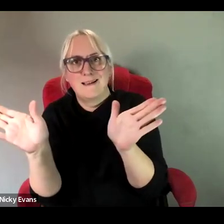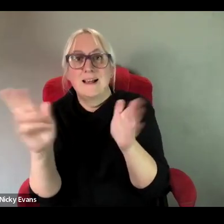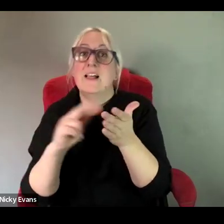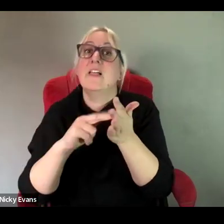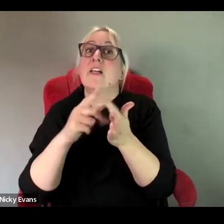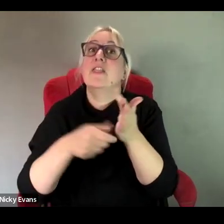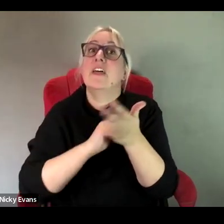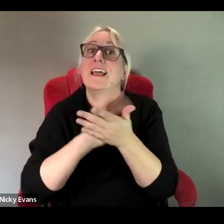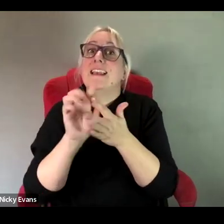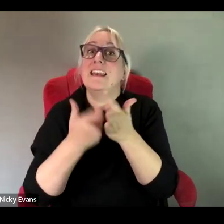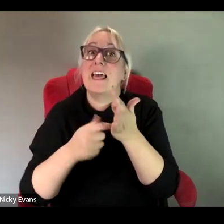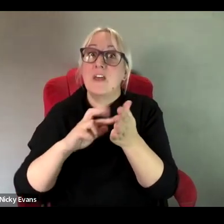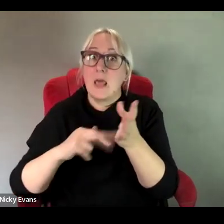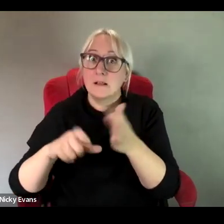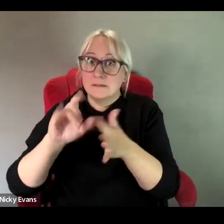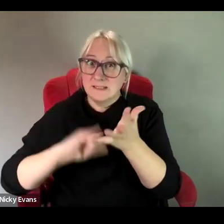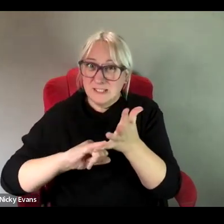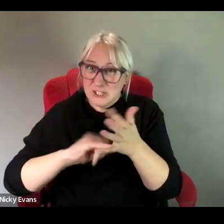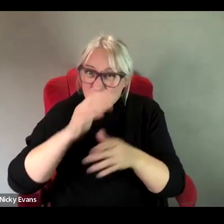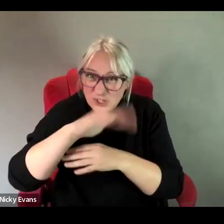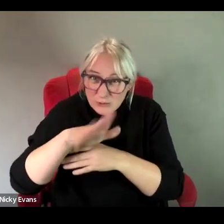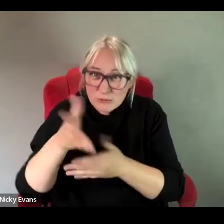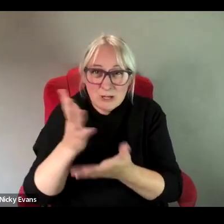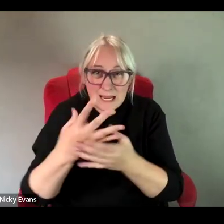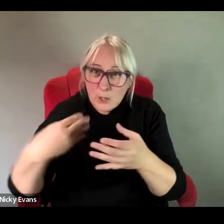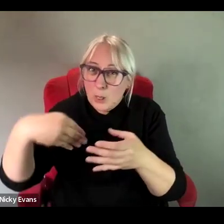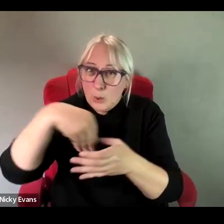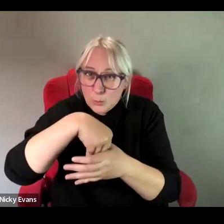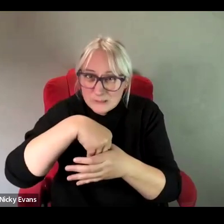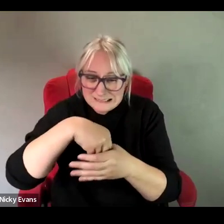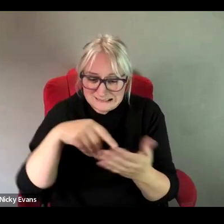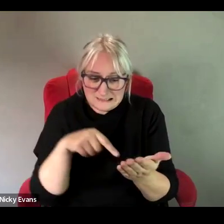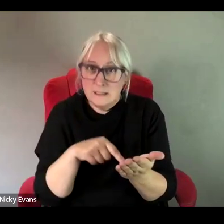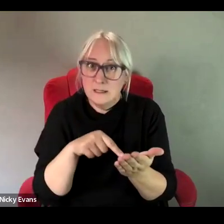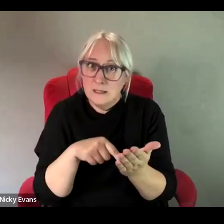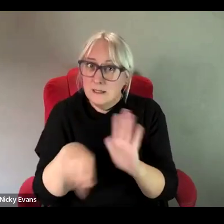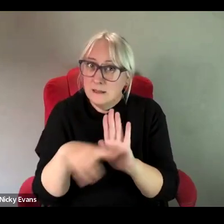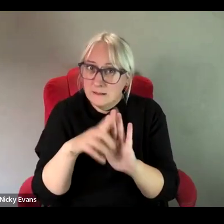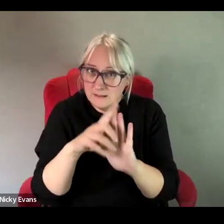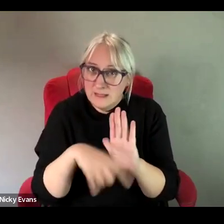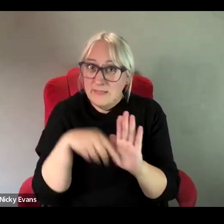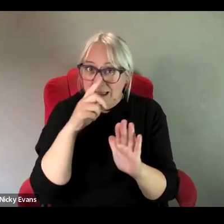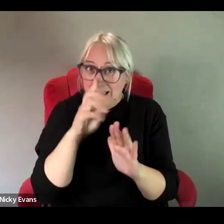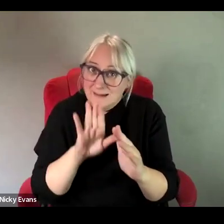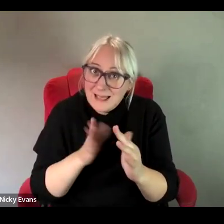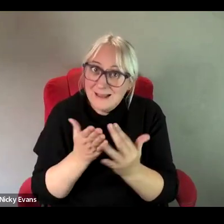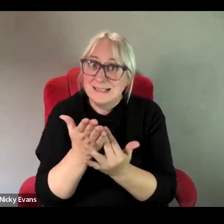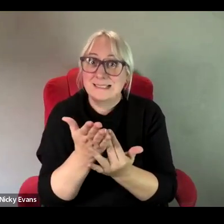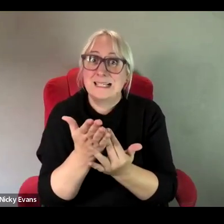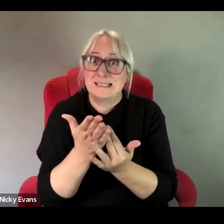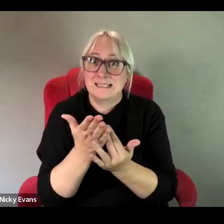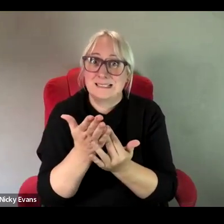children are included in being able to access